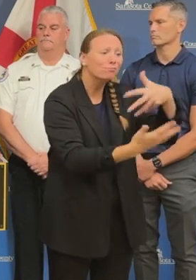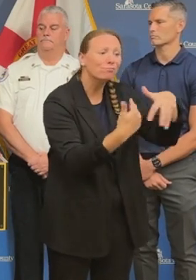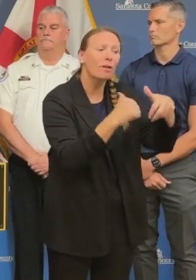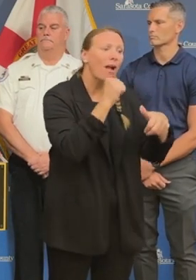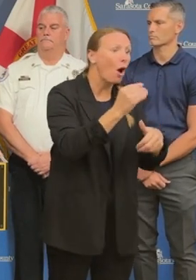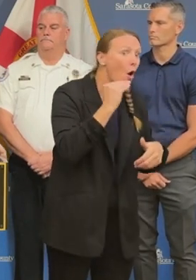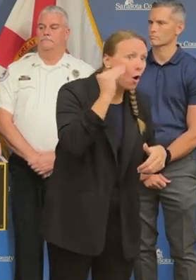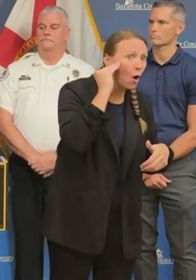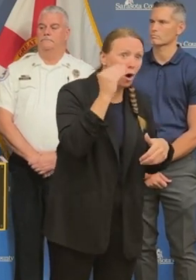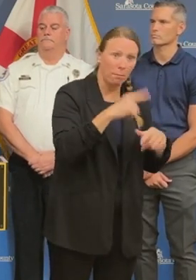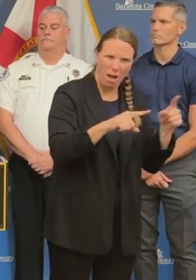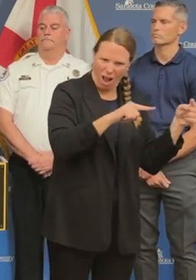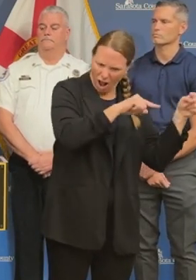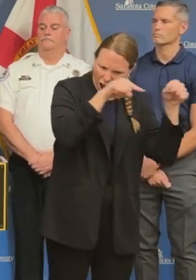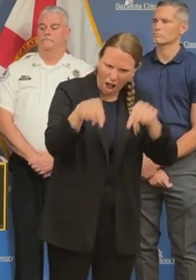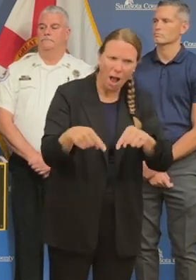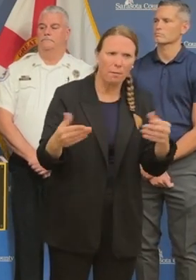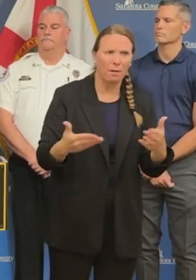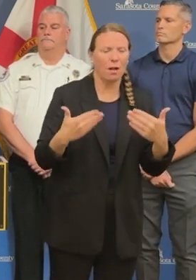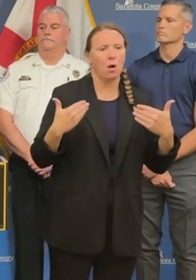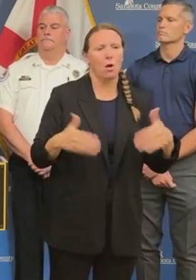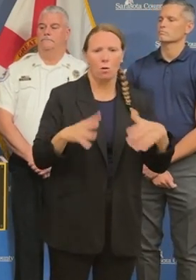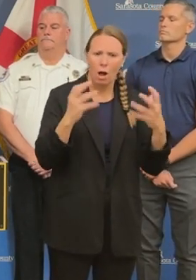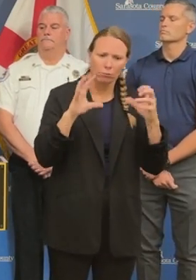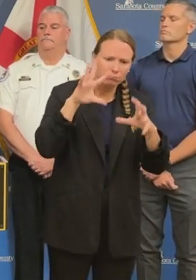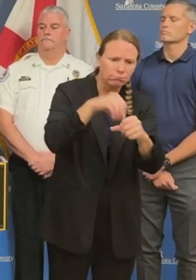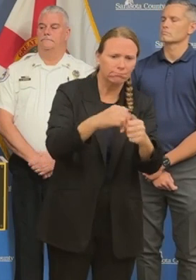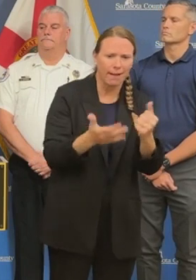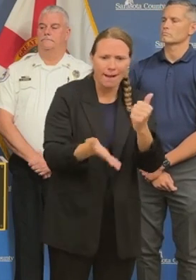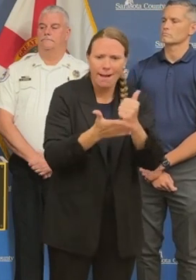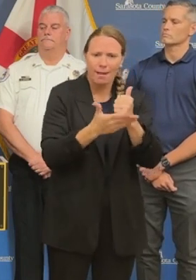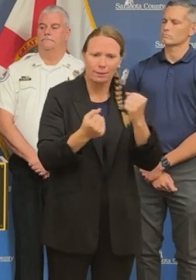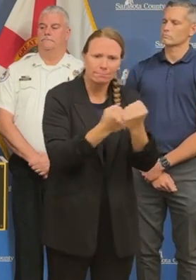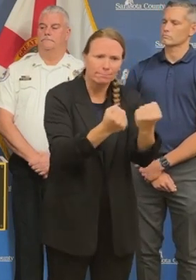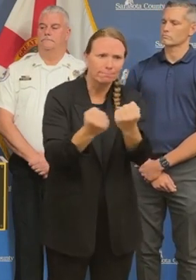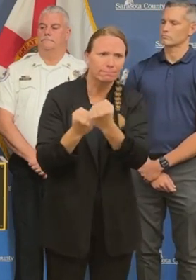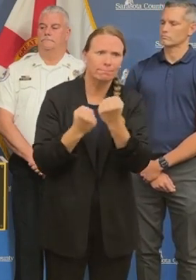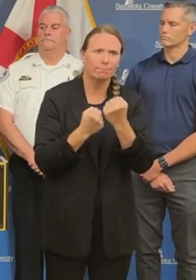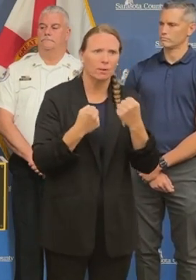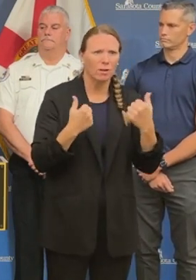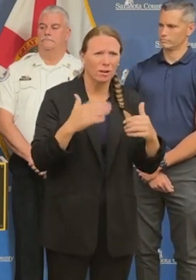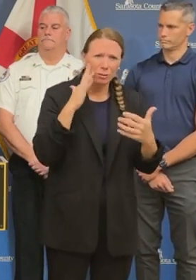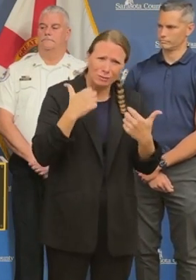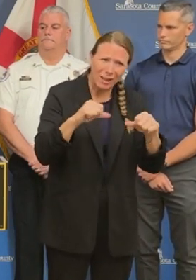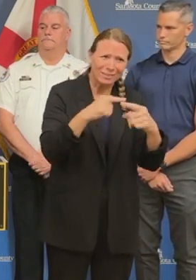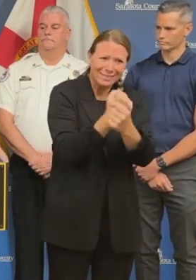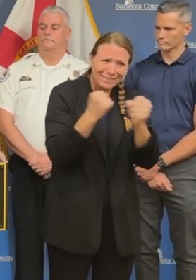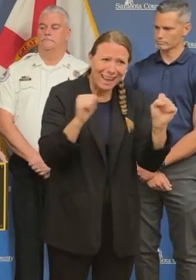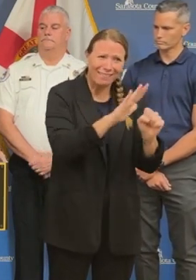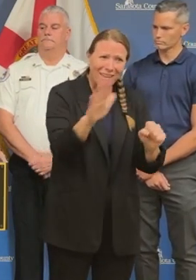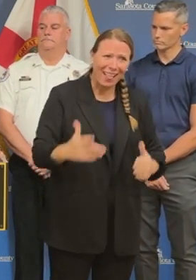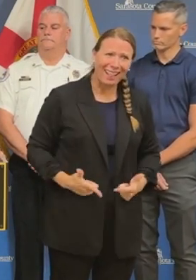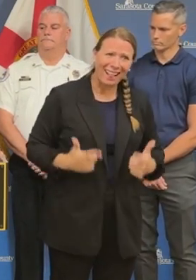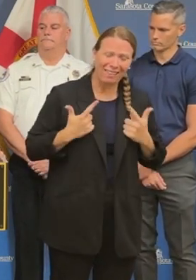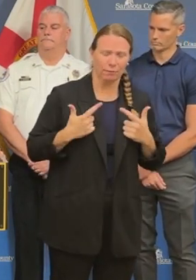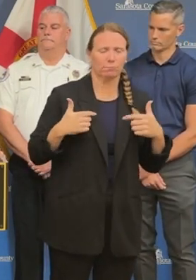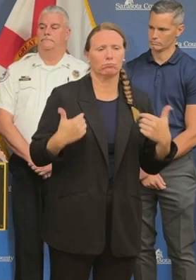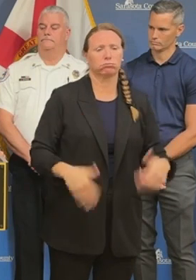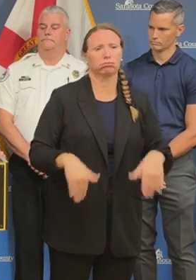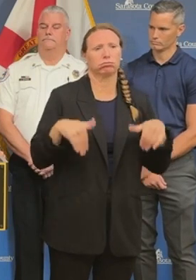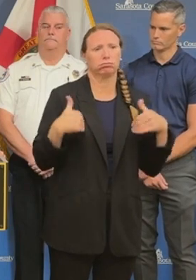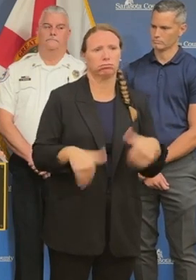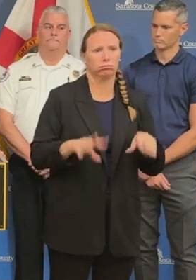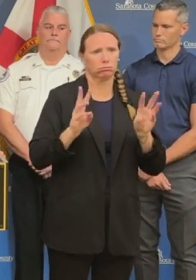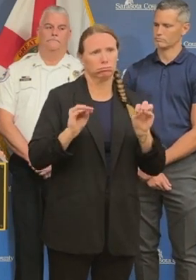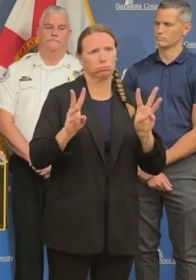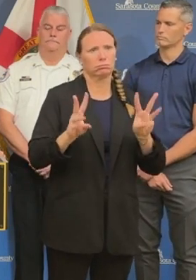residents of Sarasota County. With that, they're doing that to save the life of one of your loved ones or possibly your own. I would